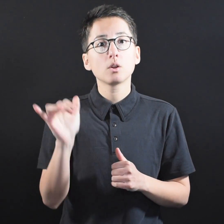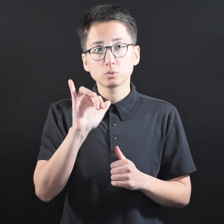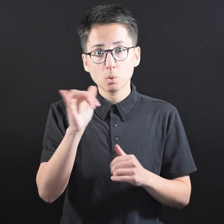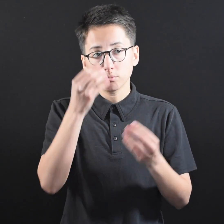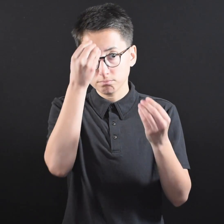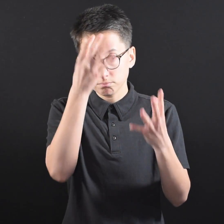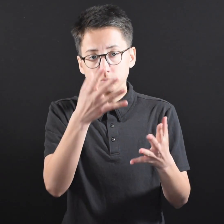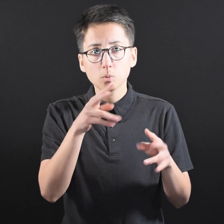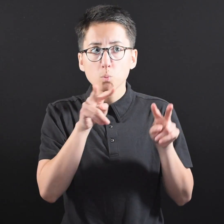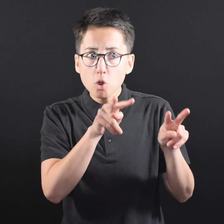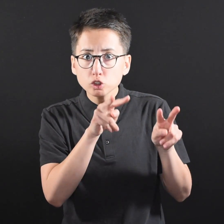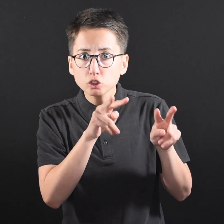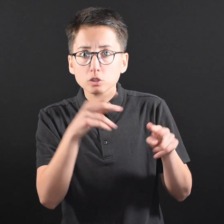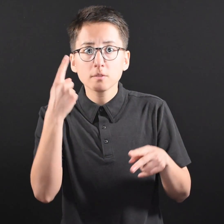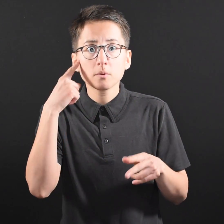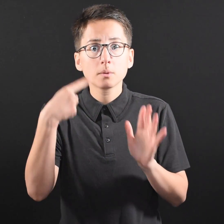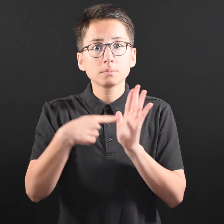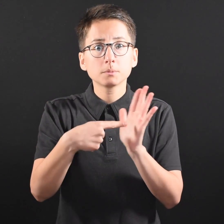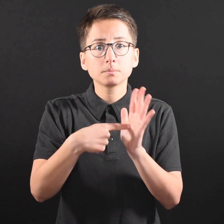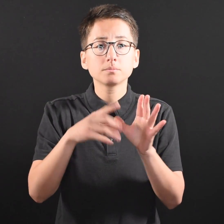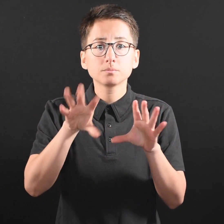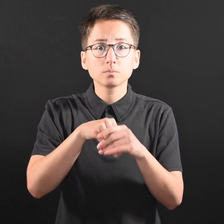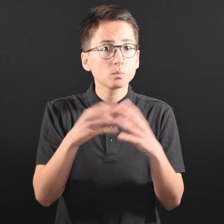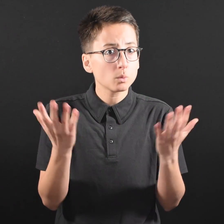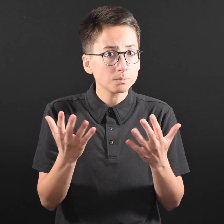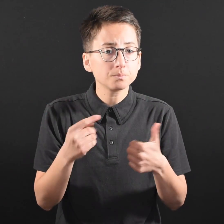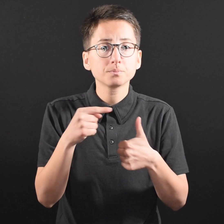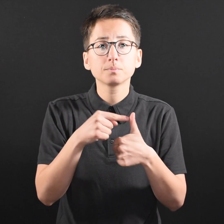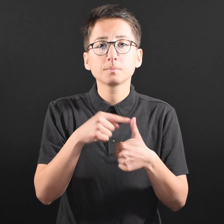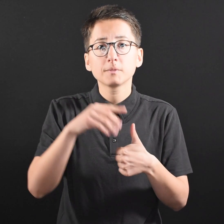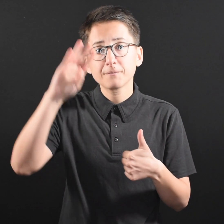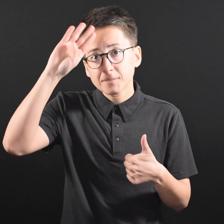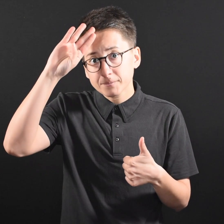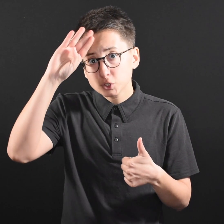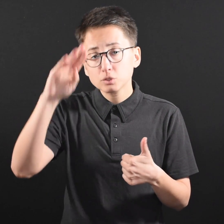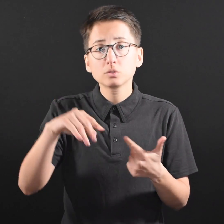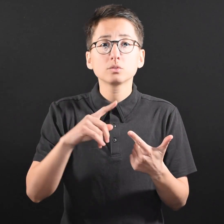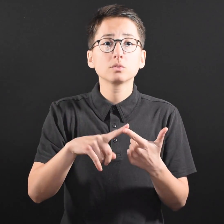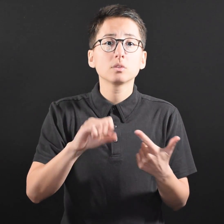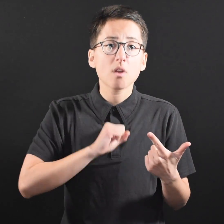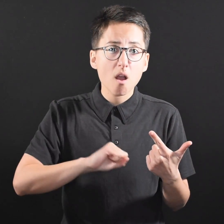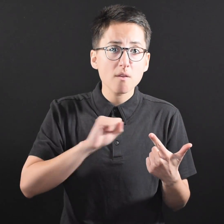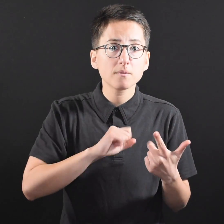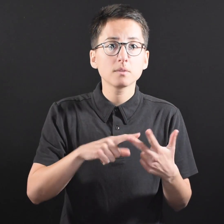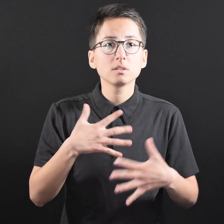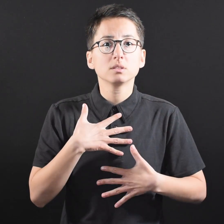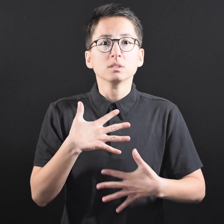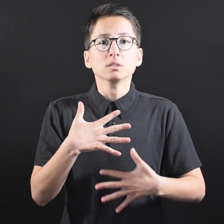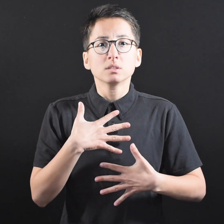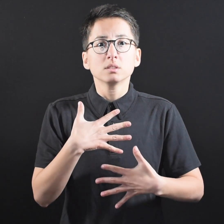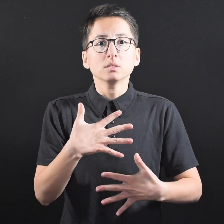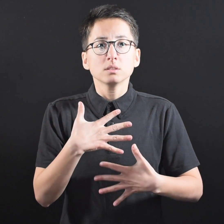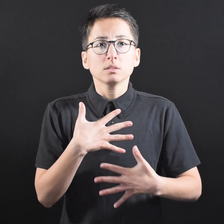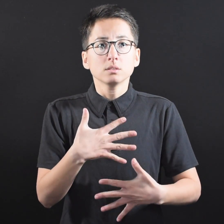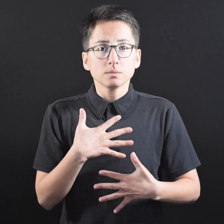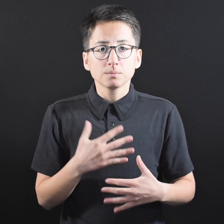They are told to watch for symptoms, including fever, cough, and shortness of